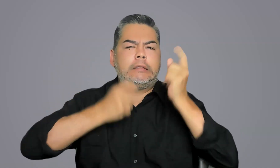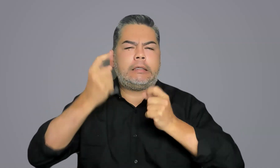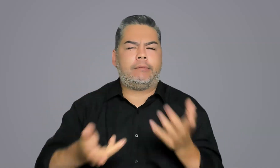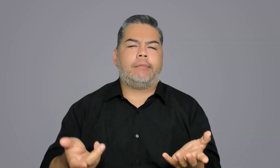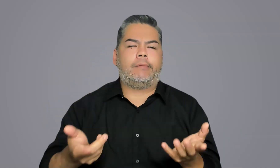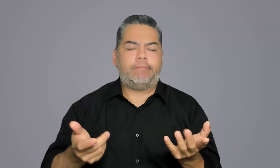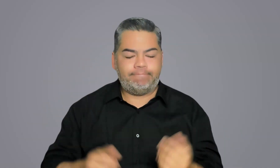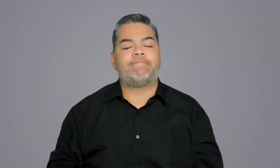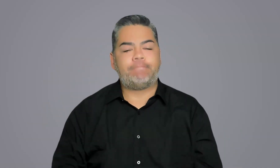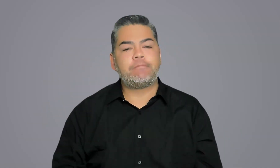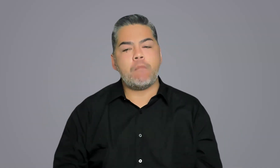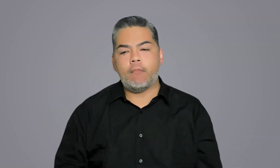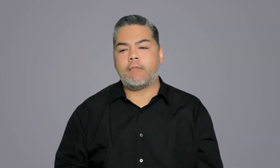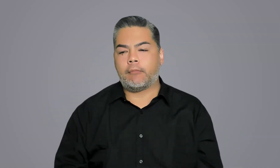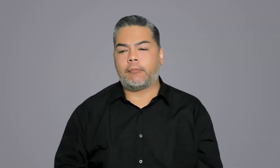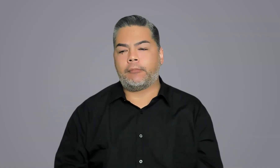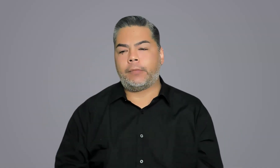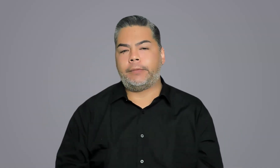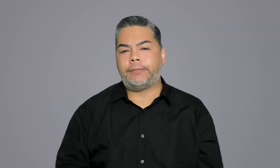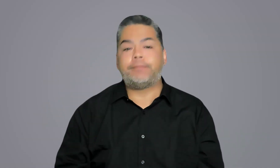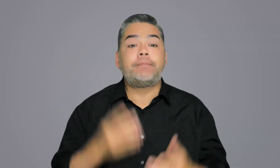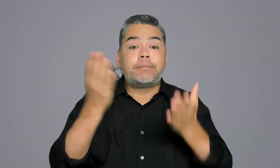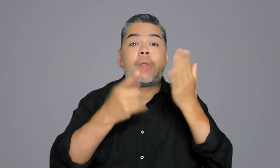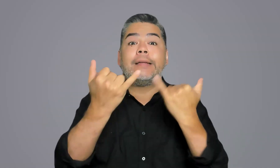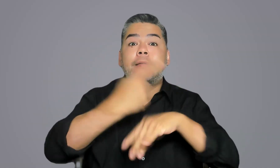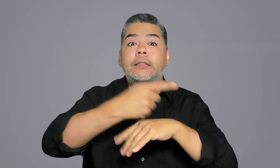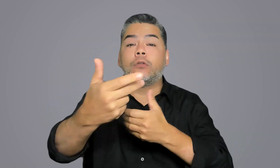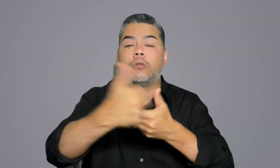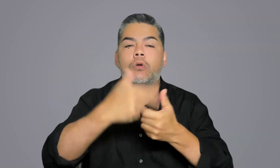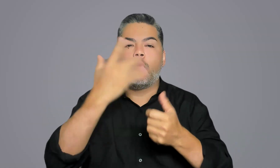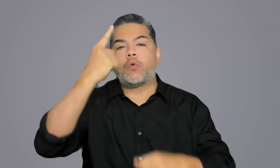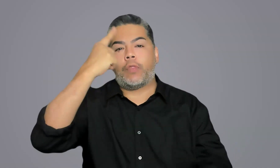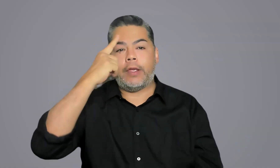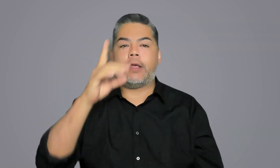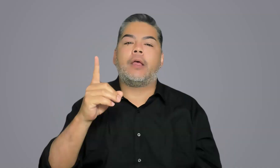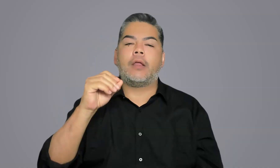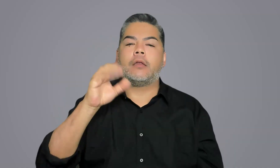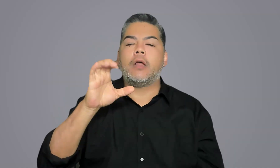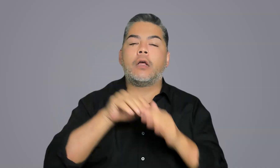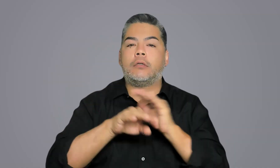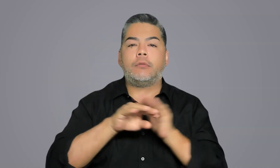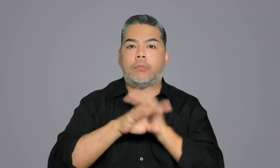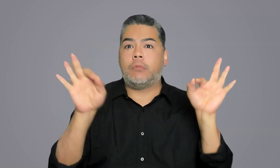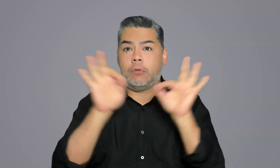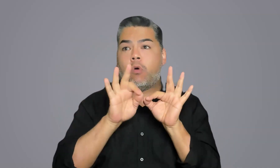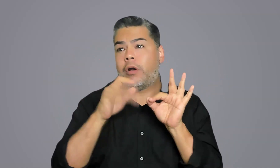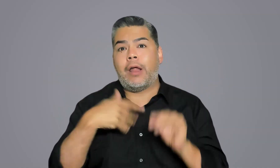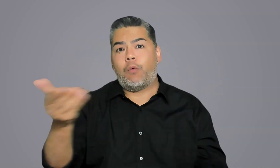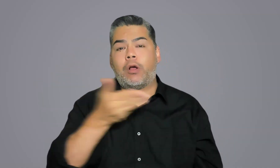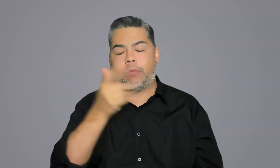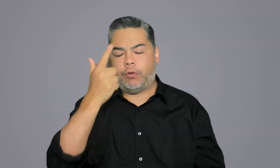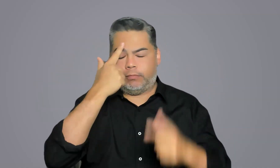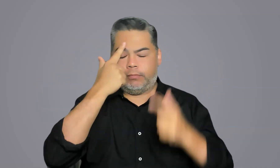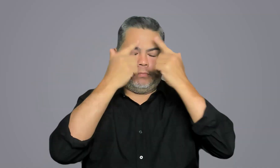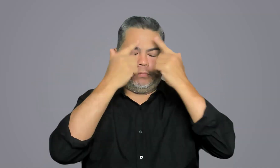I think you've probably joined the session today because you think document accessibility is important, and I welcome you into that session with that mindset.